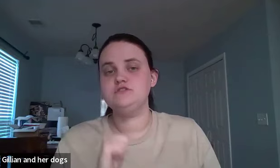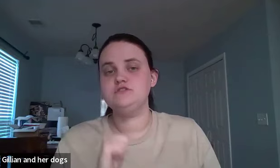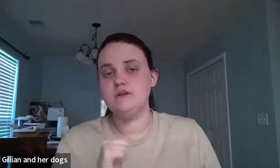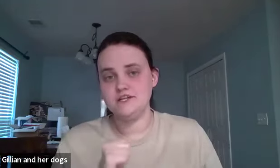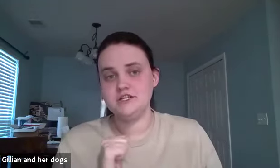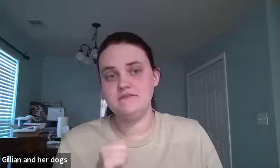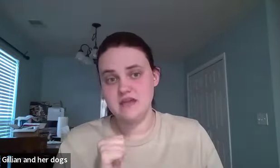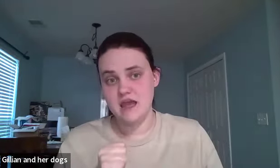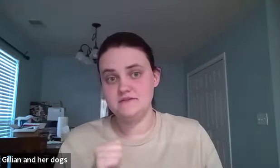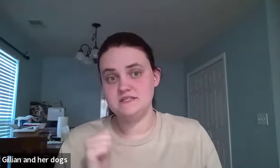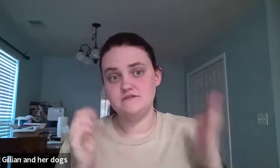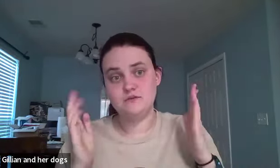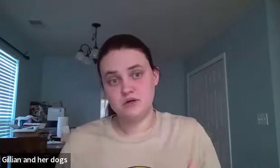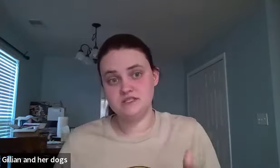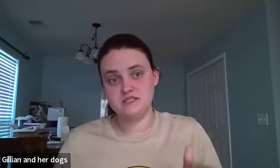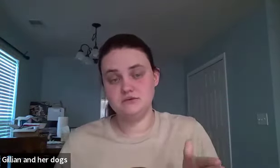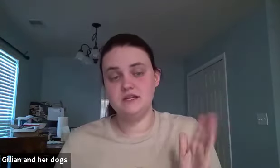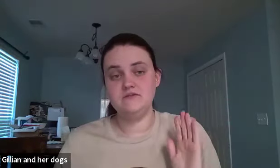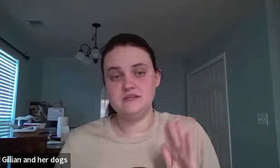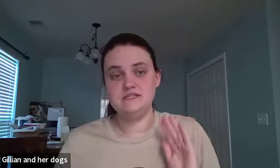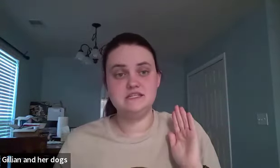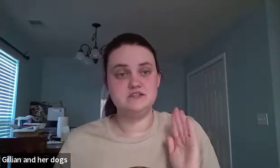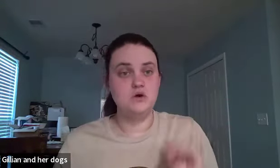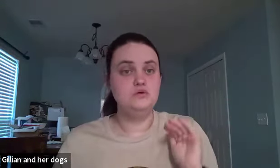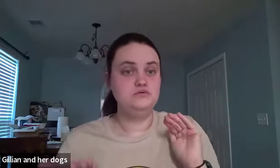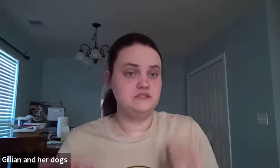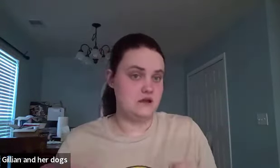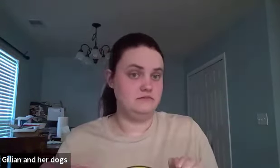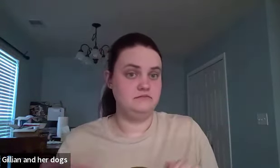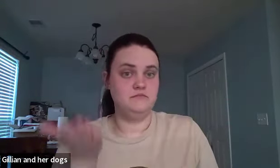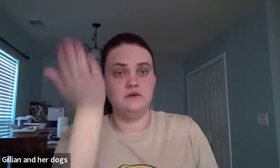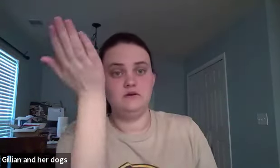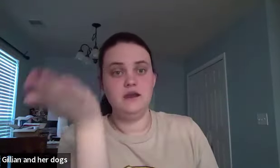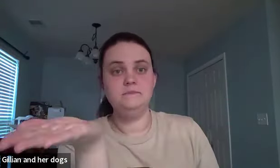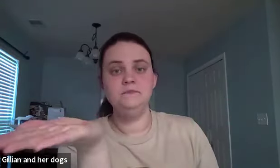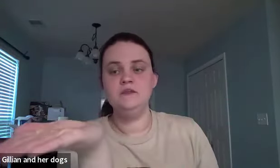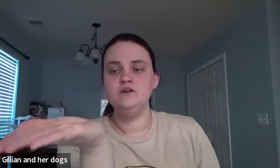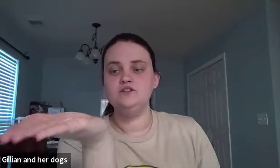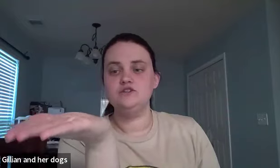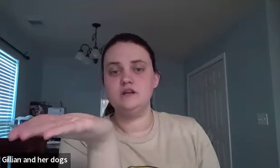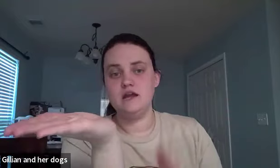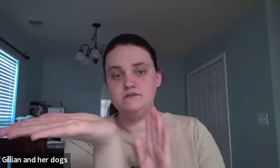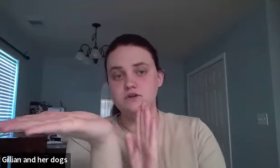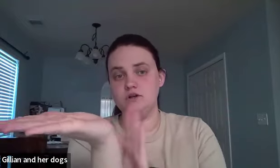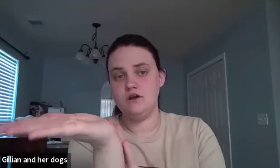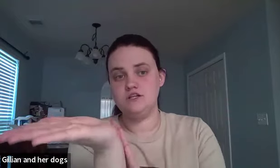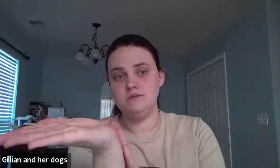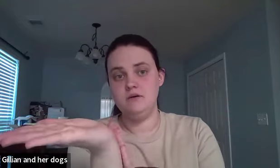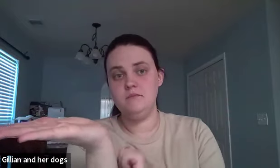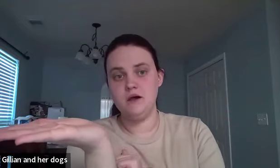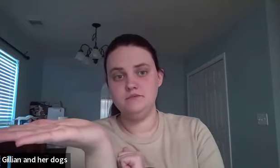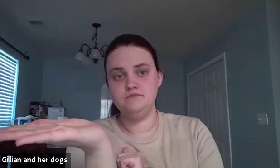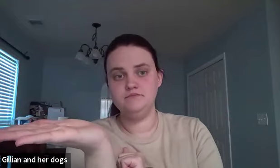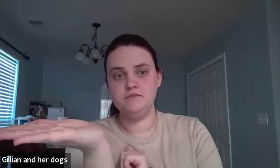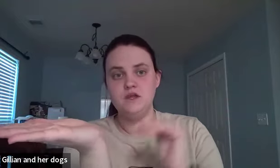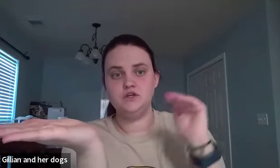doctors, you don't actually have to add the sign for person to it. This is its own sign. All right. So you're going to have your non-dominant palm up.